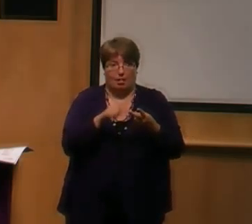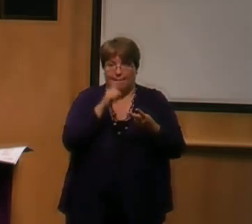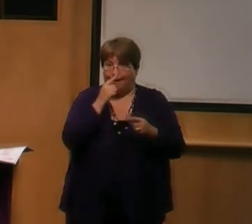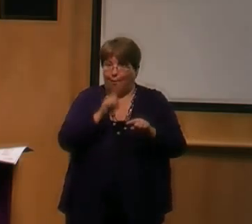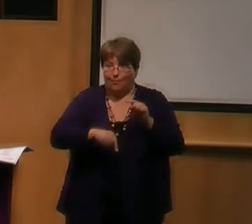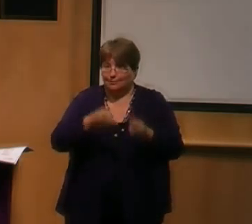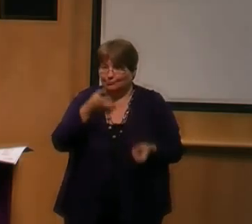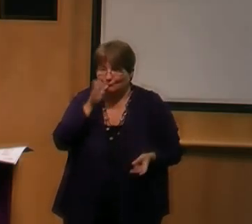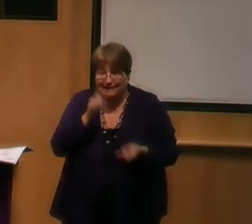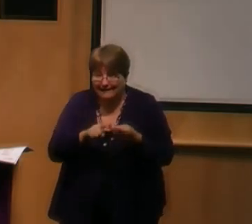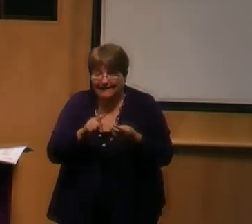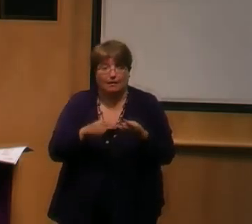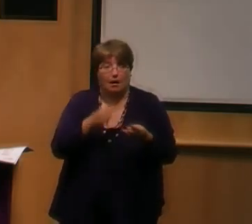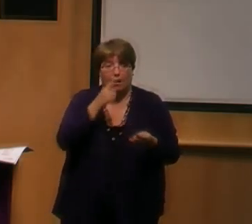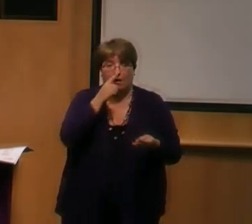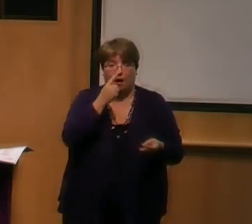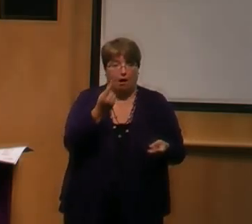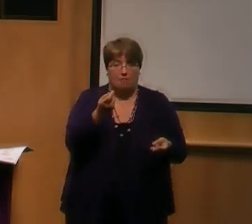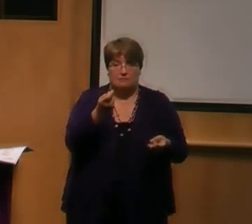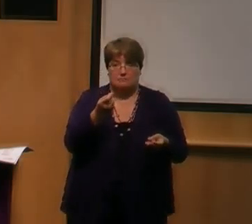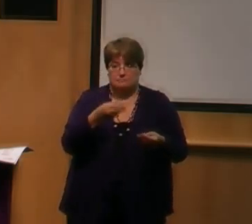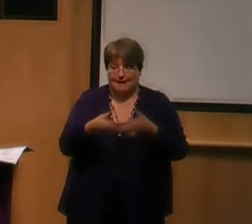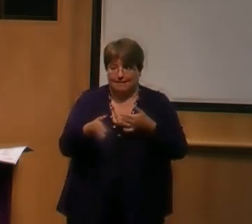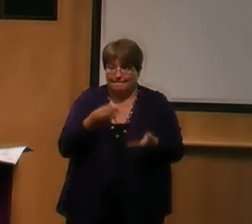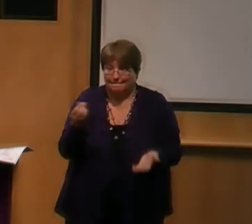2007. They didn't know where they could be.